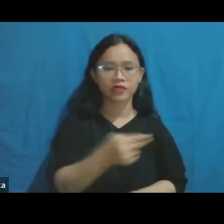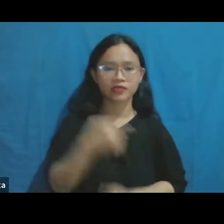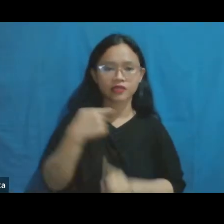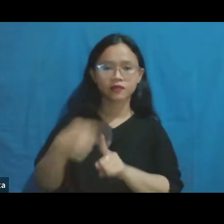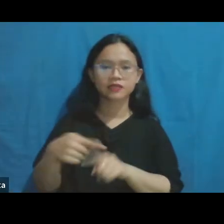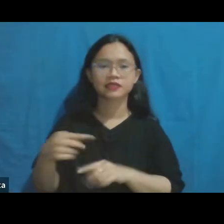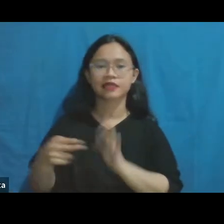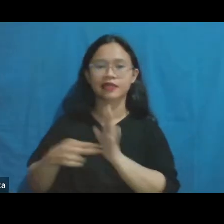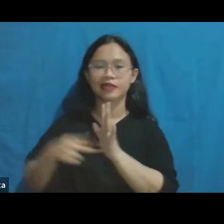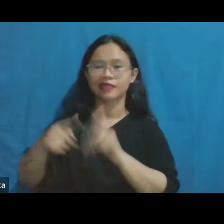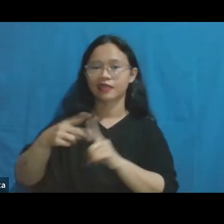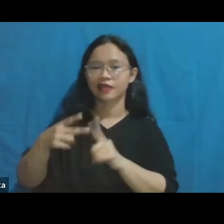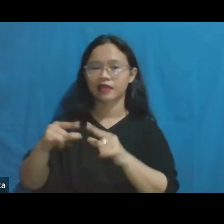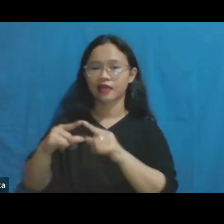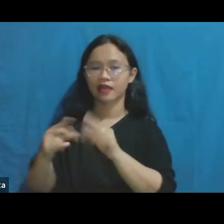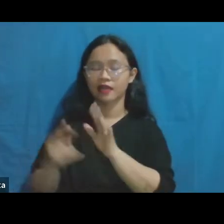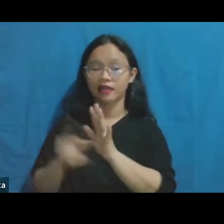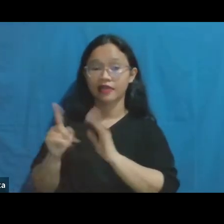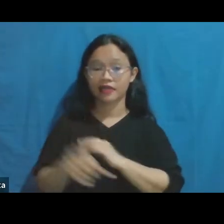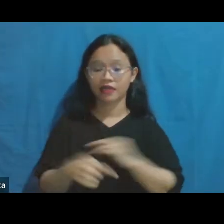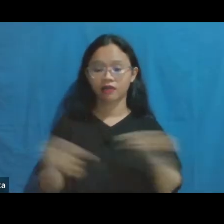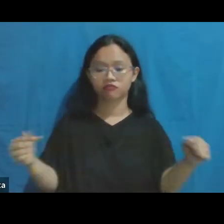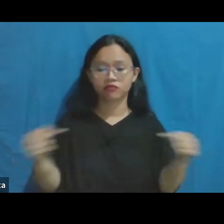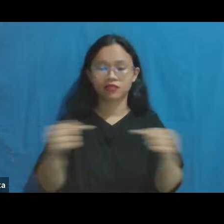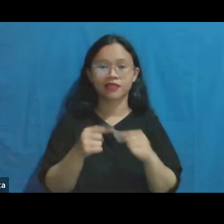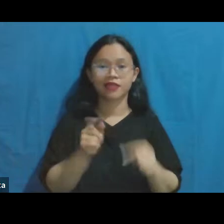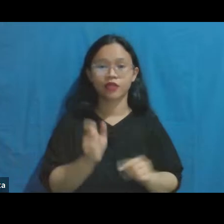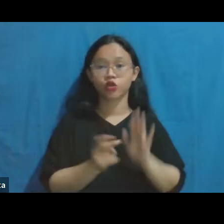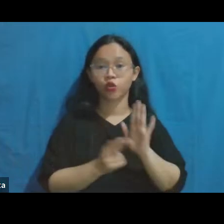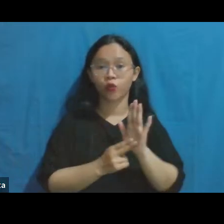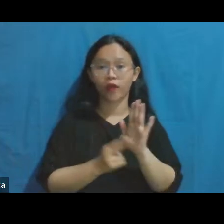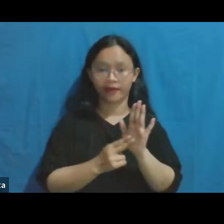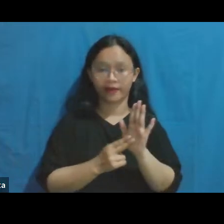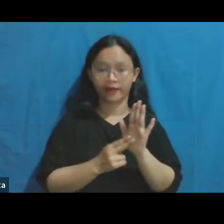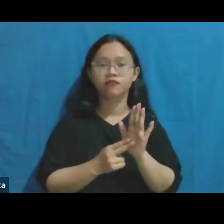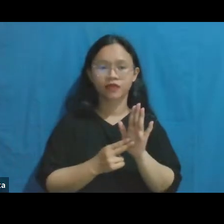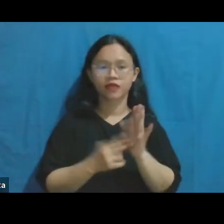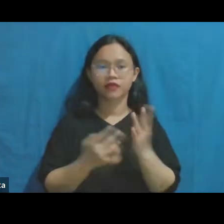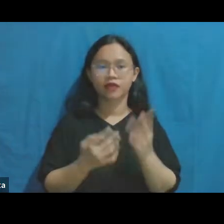States and the United Nations. In 1969,